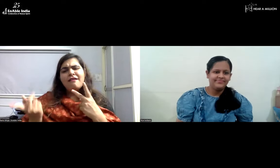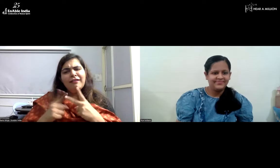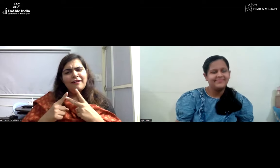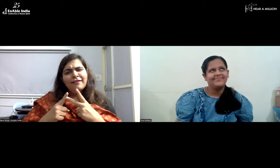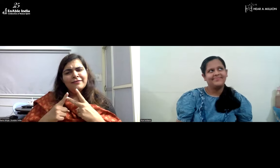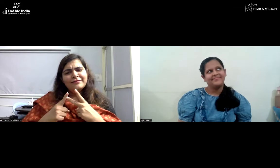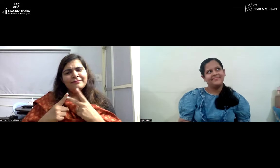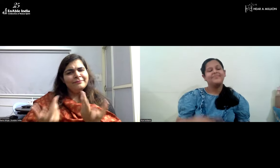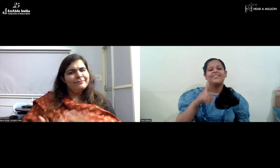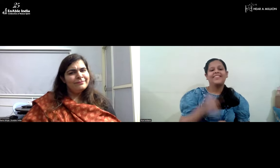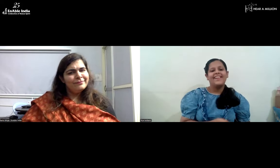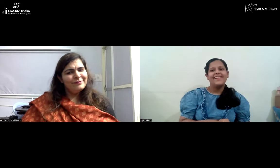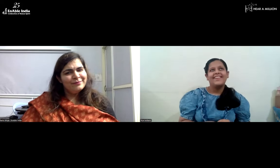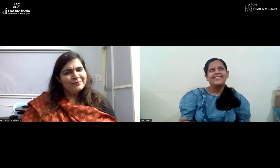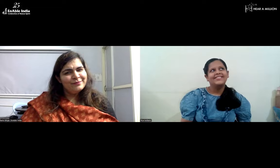Okay, can you see me clearly?